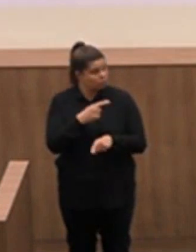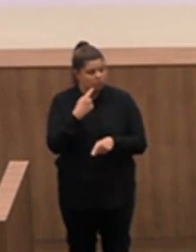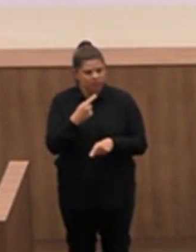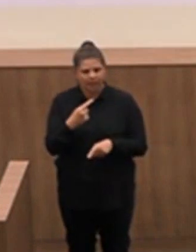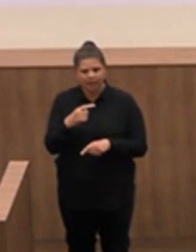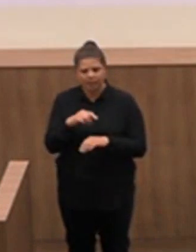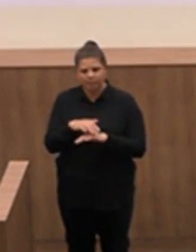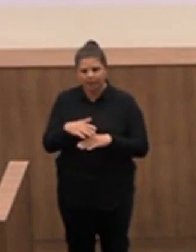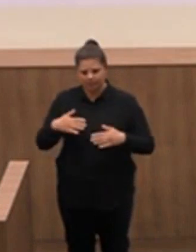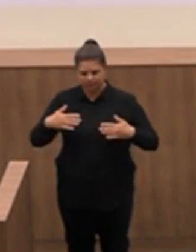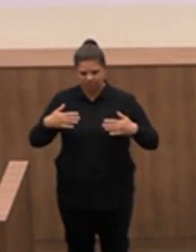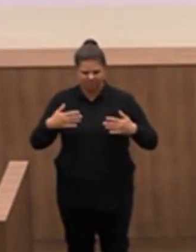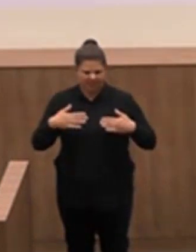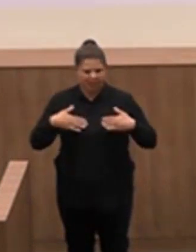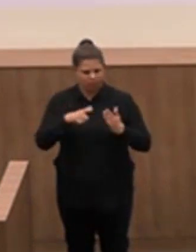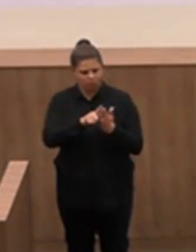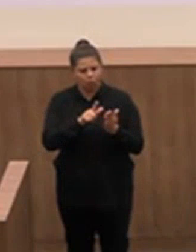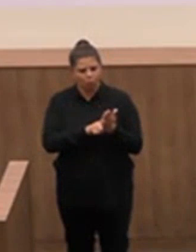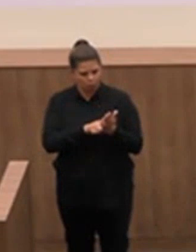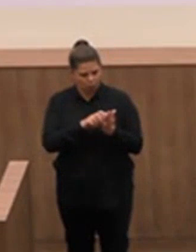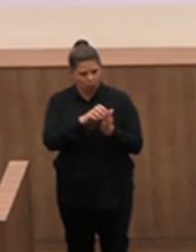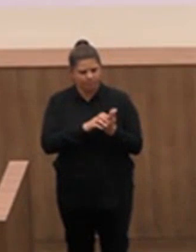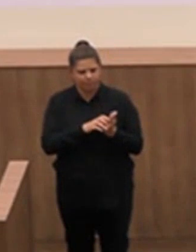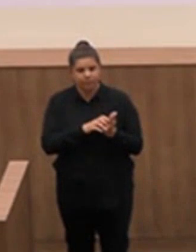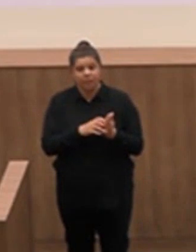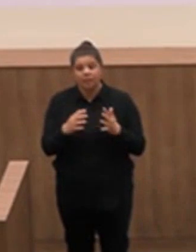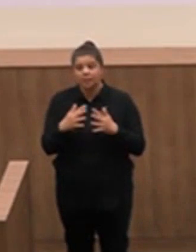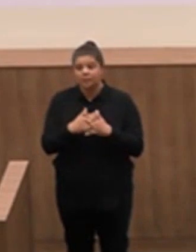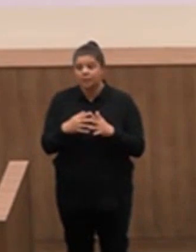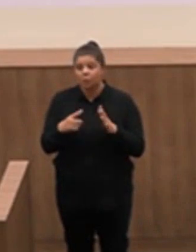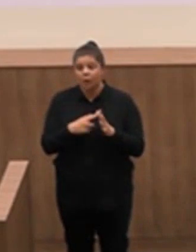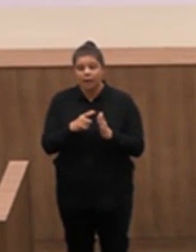legislation. And the laws in Western Australia around